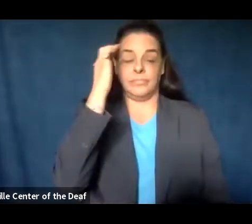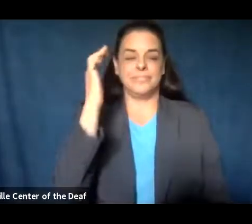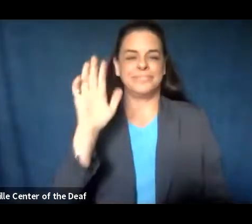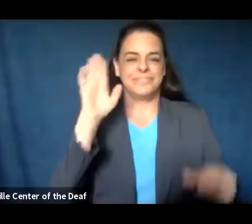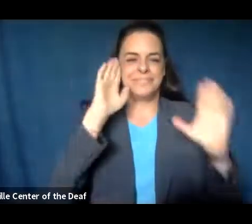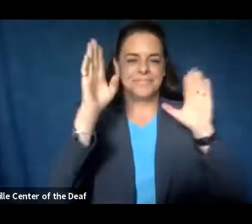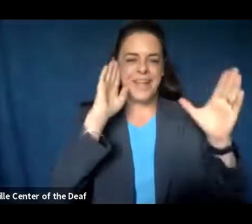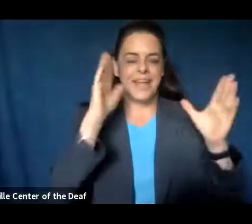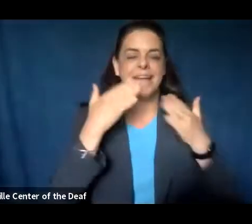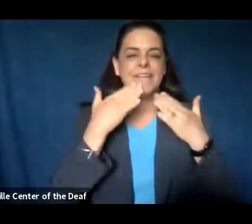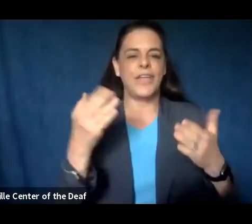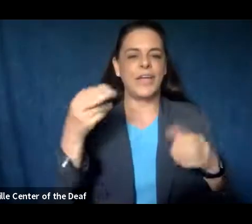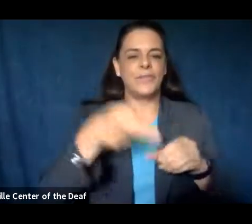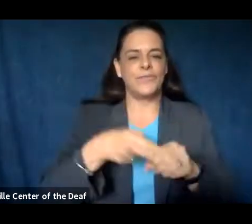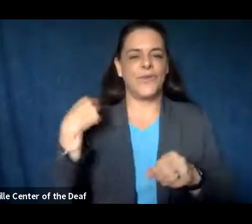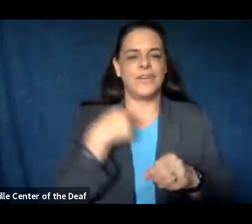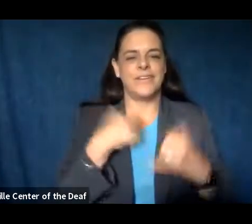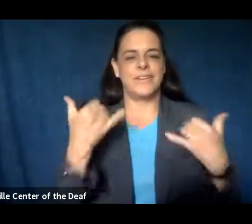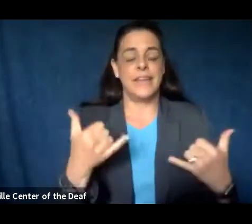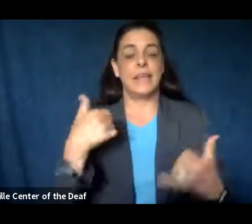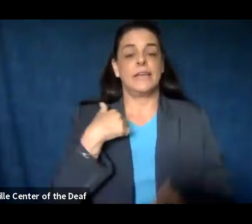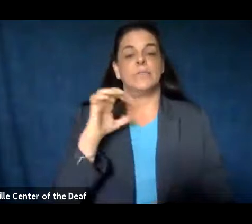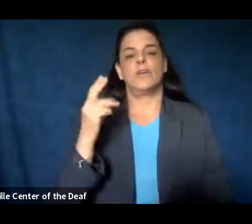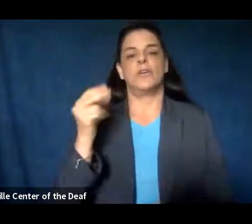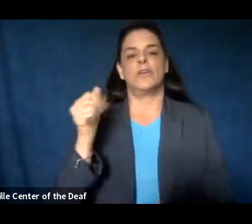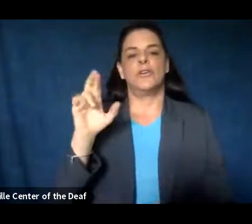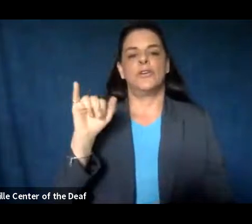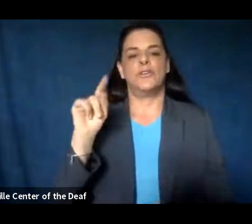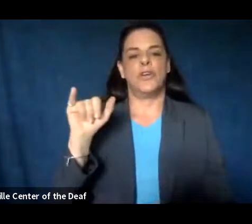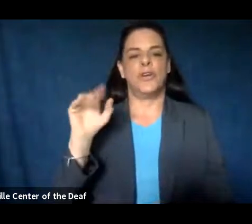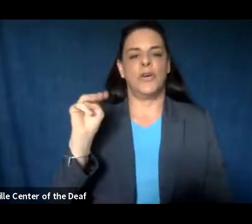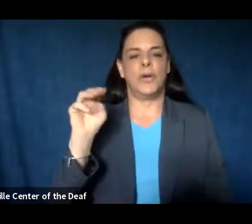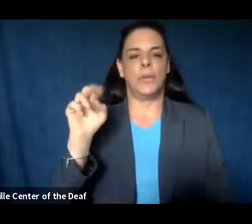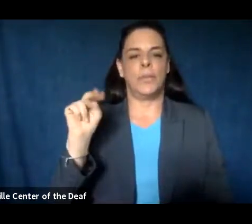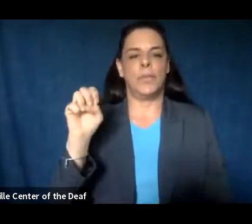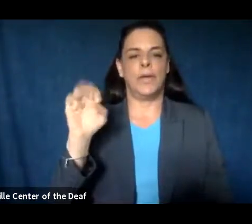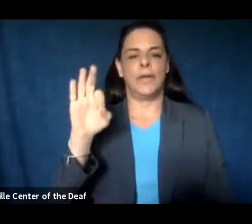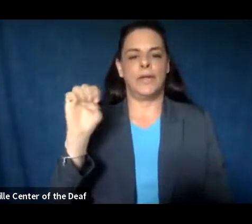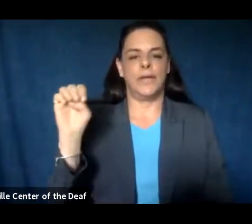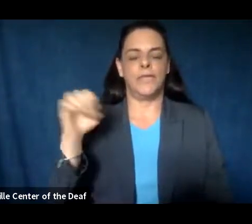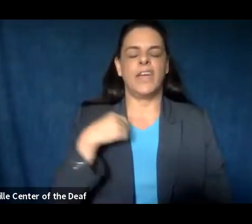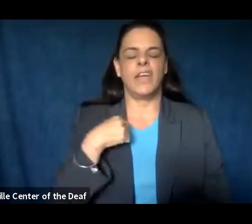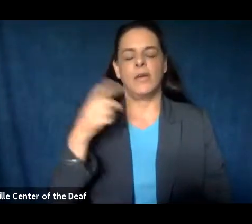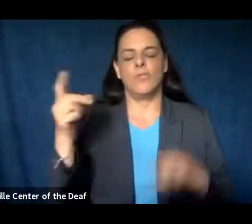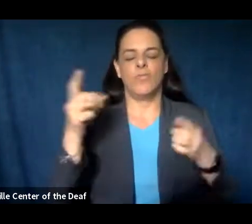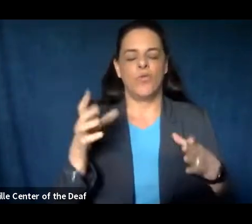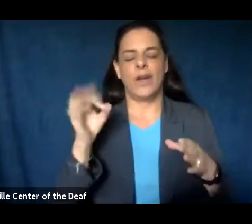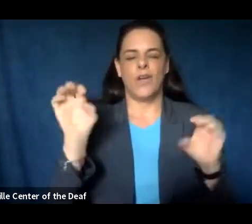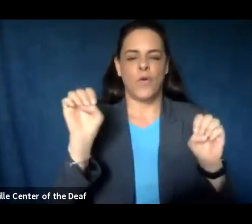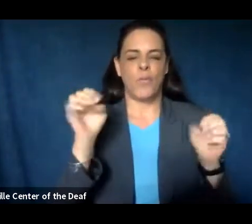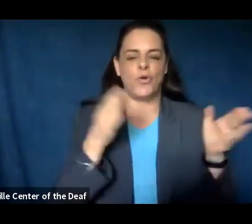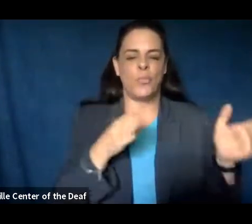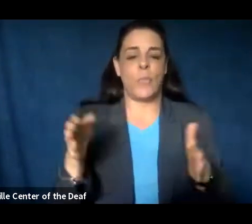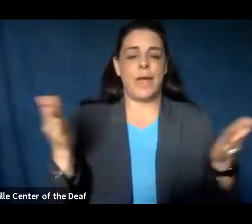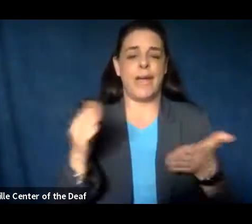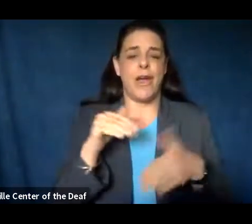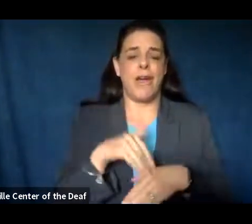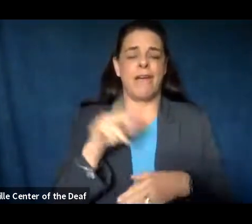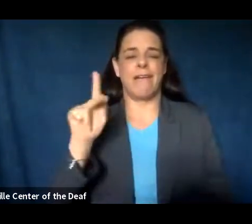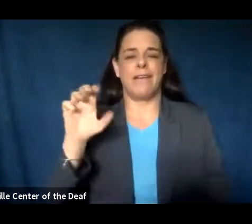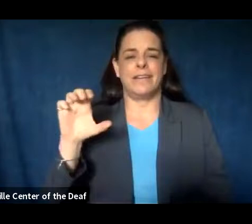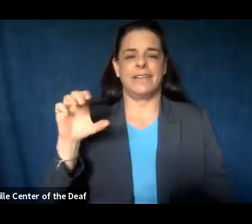Thank you for joining us today. I'm Charity Menefee, Director of Communicable and Environmental Disease and Emergency Preparedness at Knox County Health